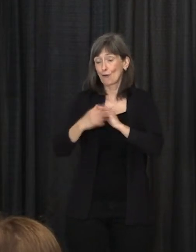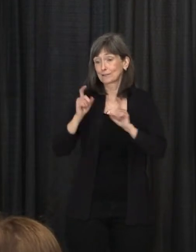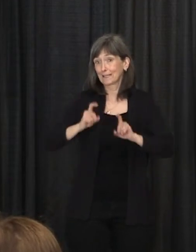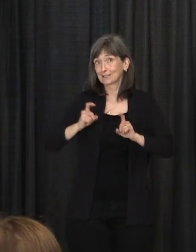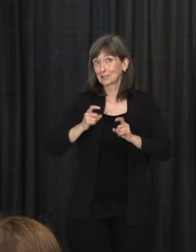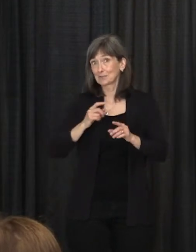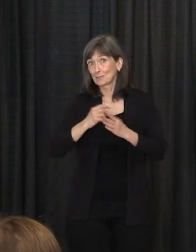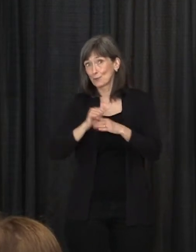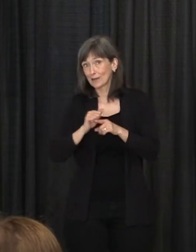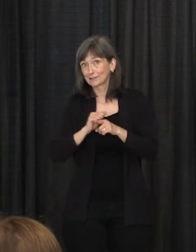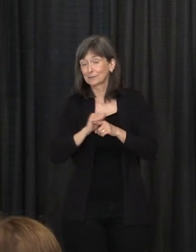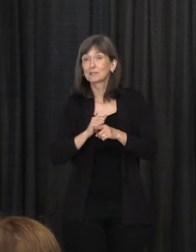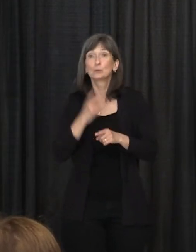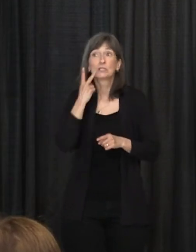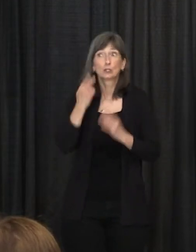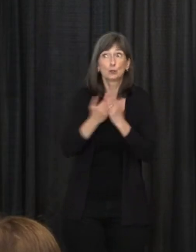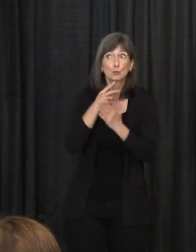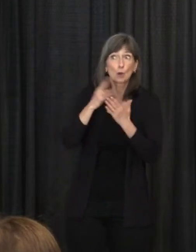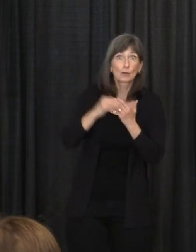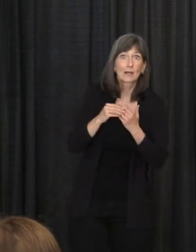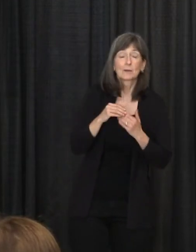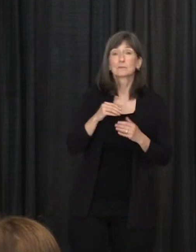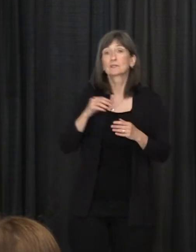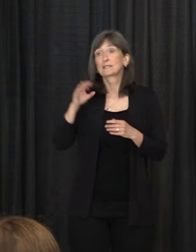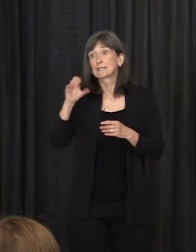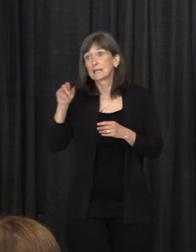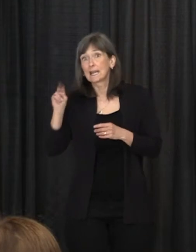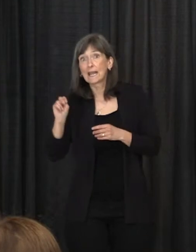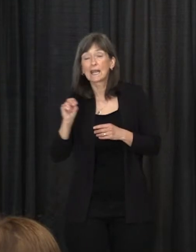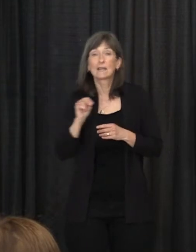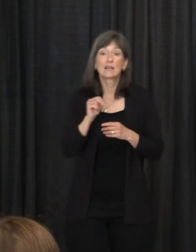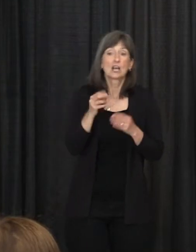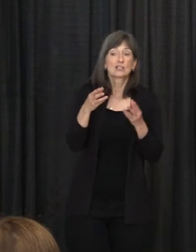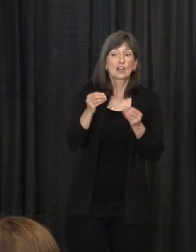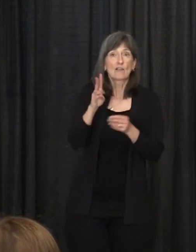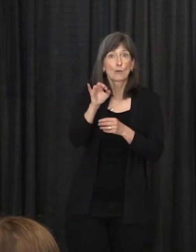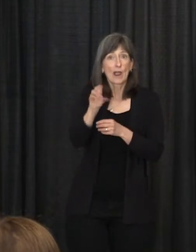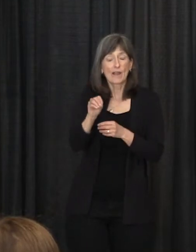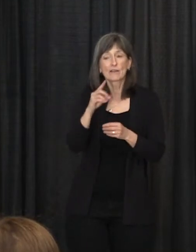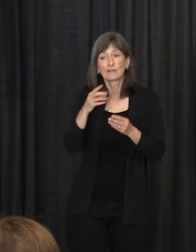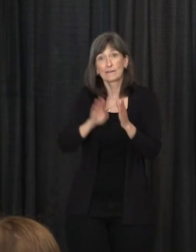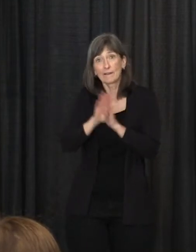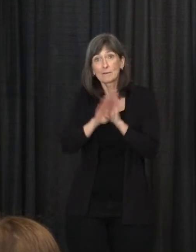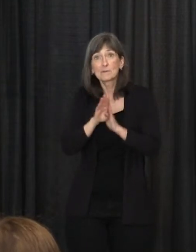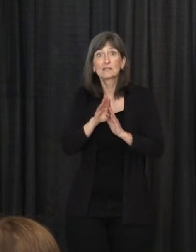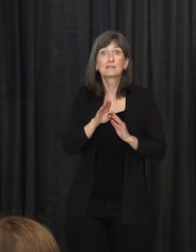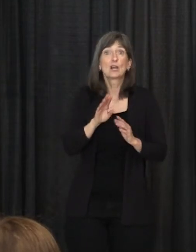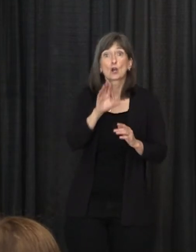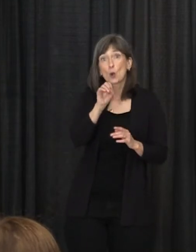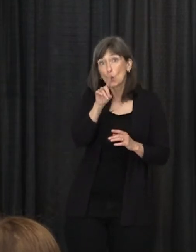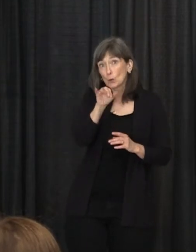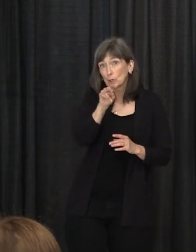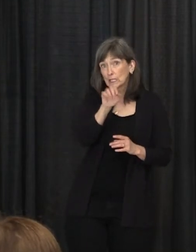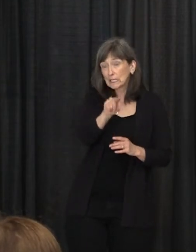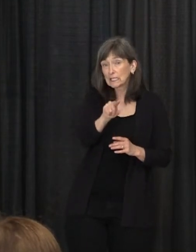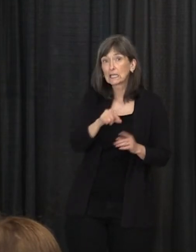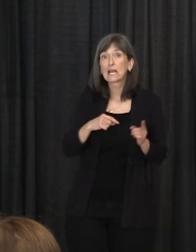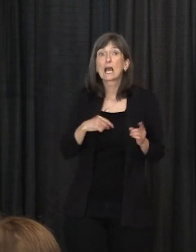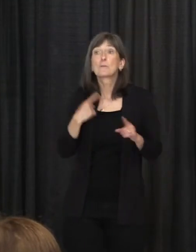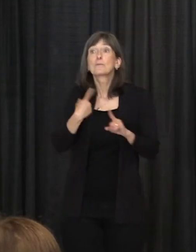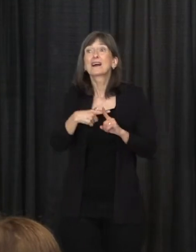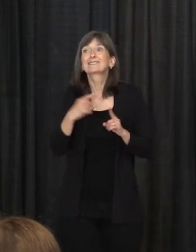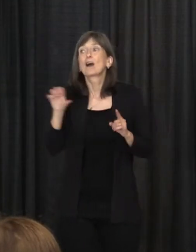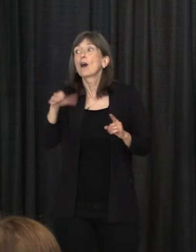College, CNA, and others around software development and coding expertise. And we see more programming around trying to get displaced